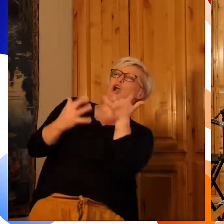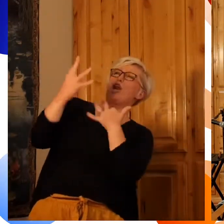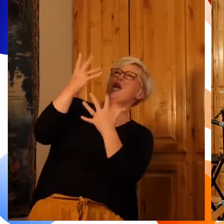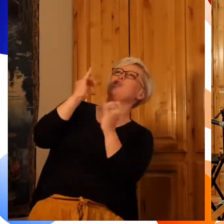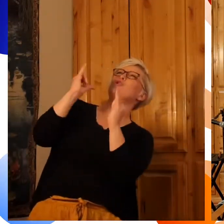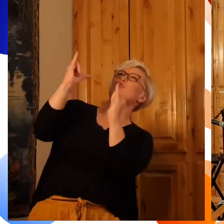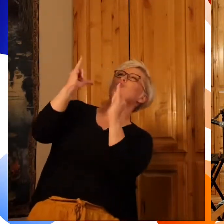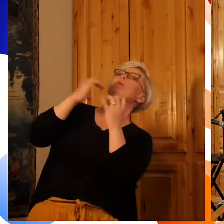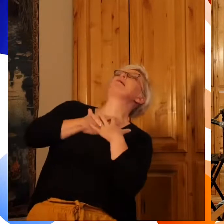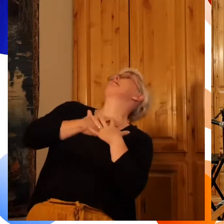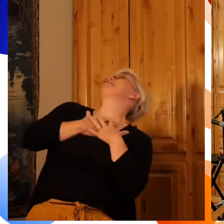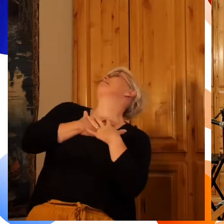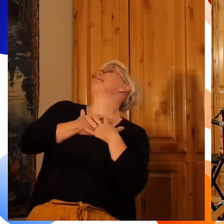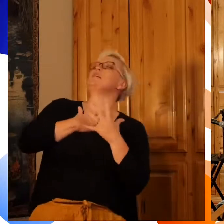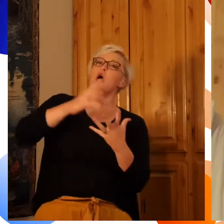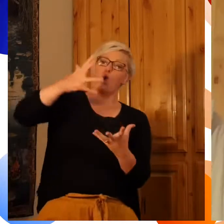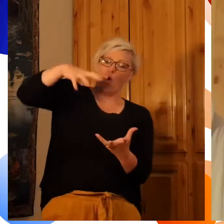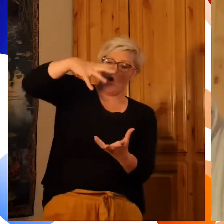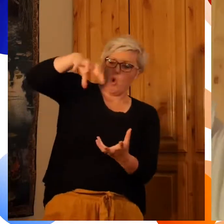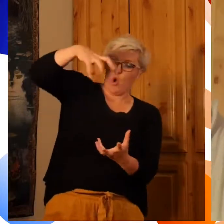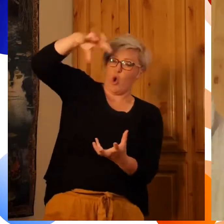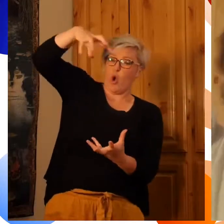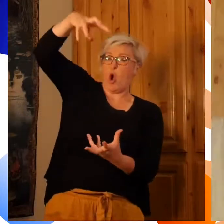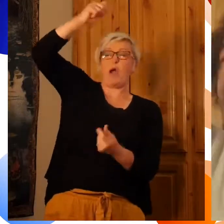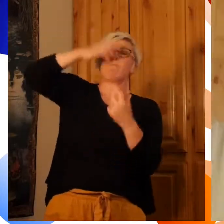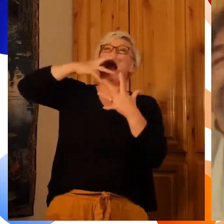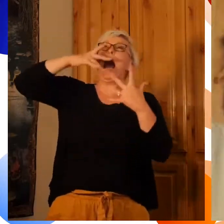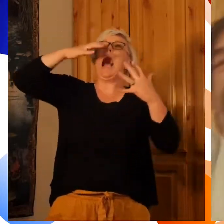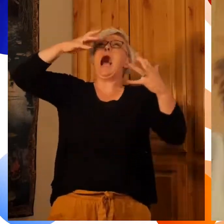great column of flame.